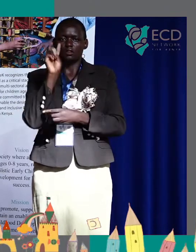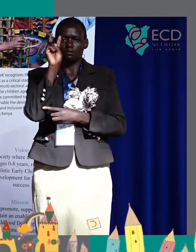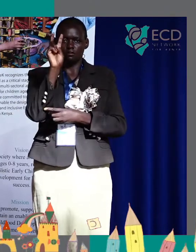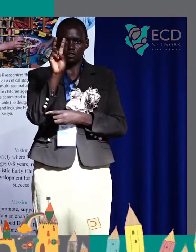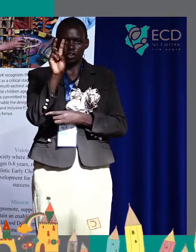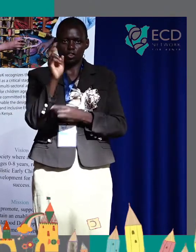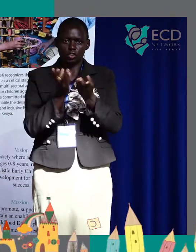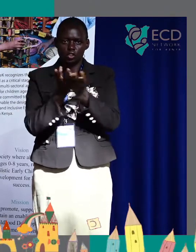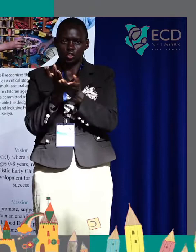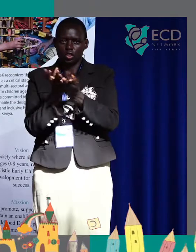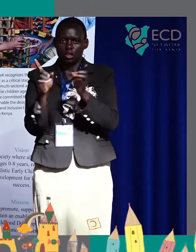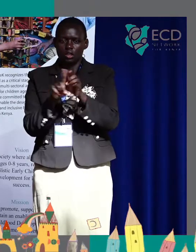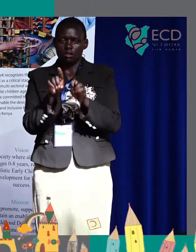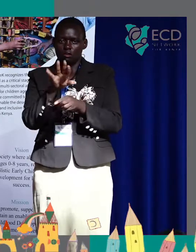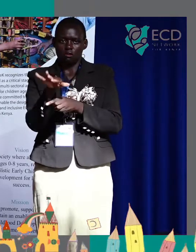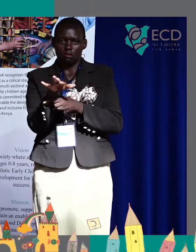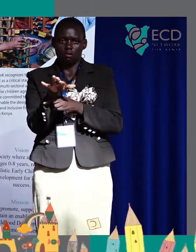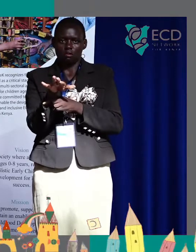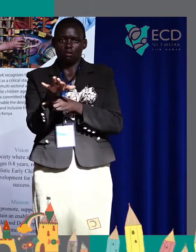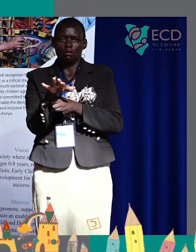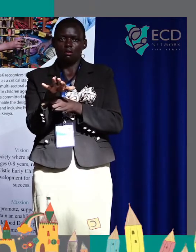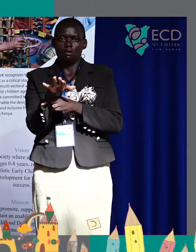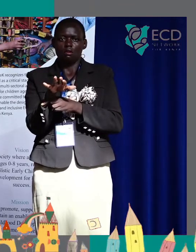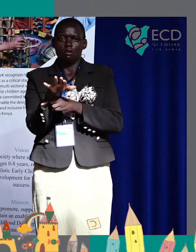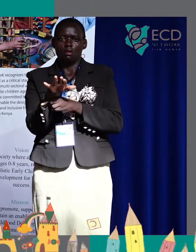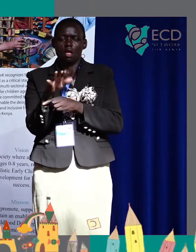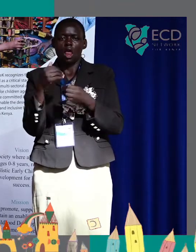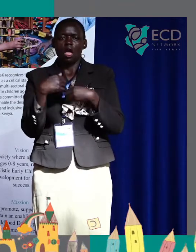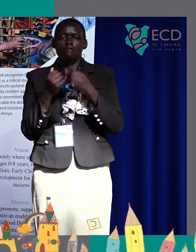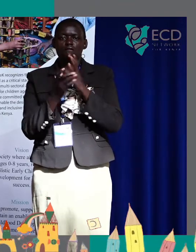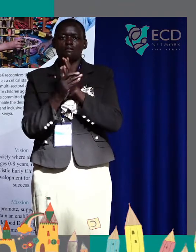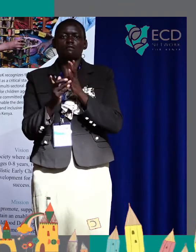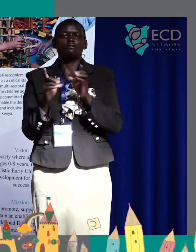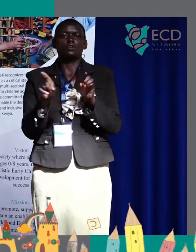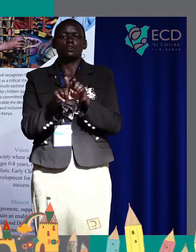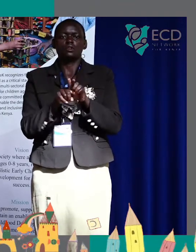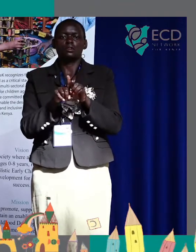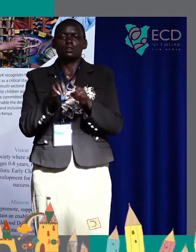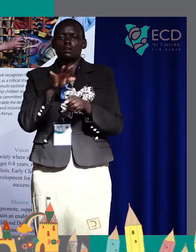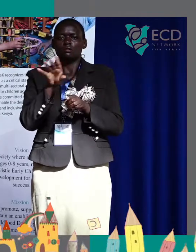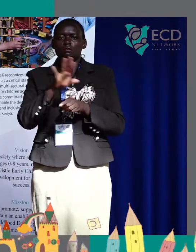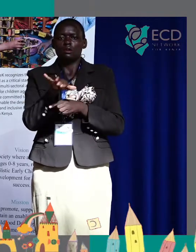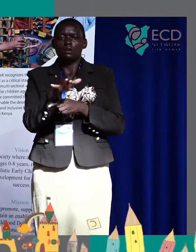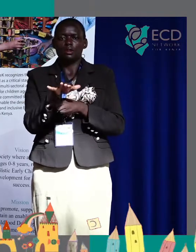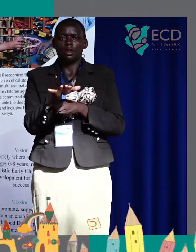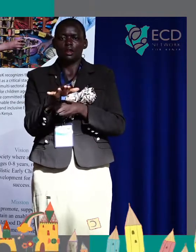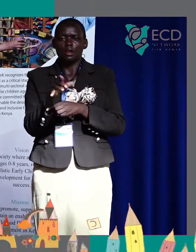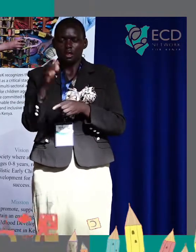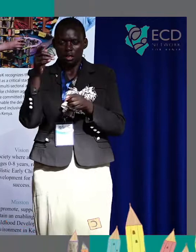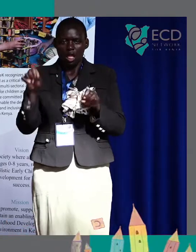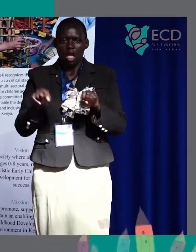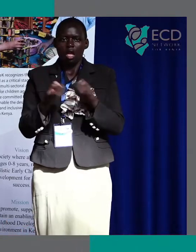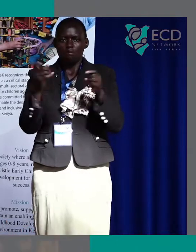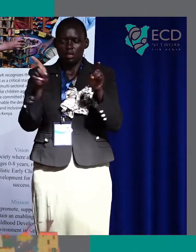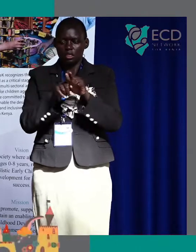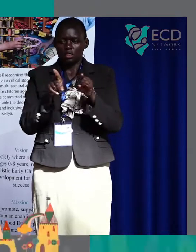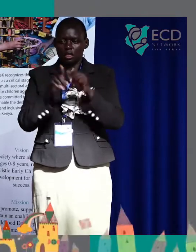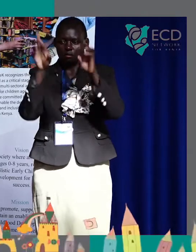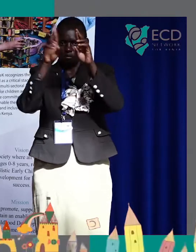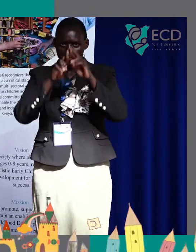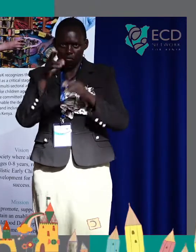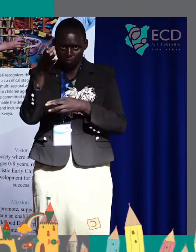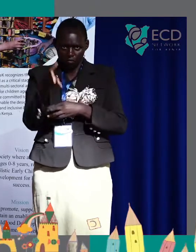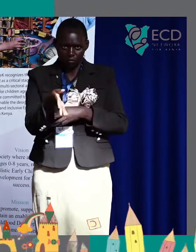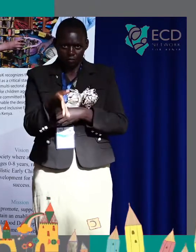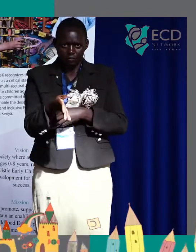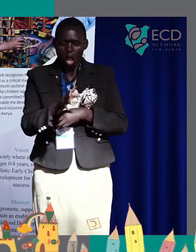that session, sharing the experience during that session. And this will happen in this room. So all of us will be